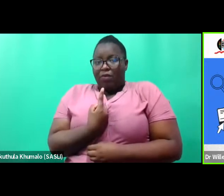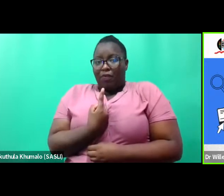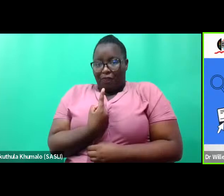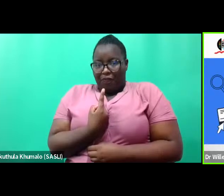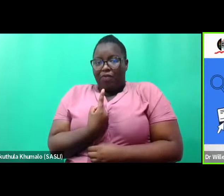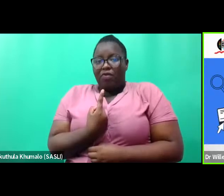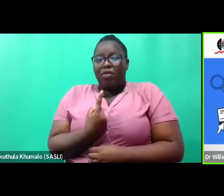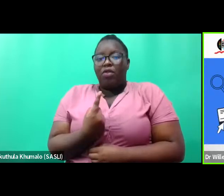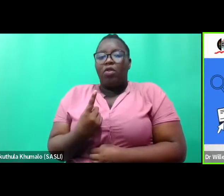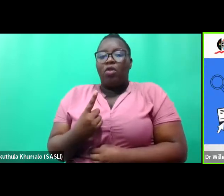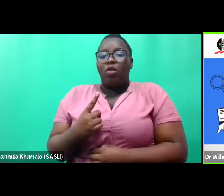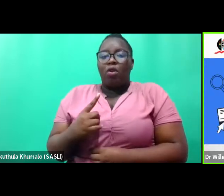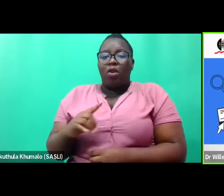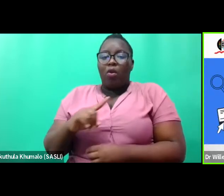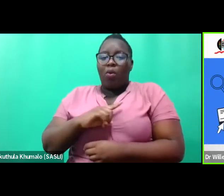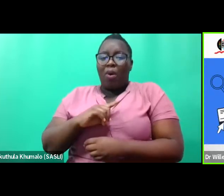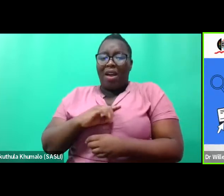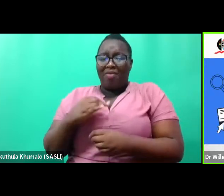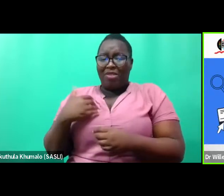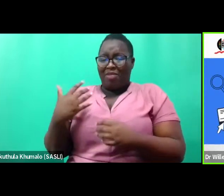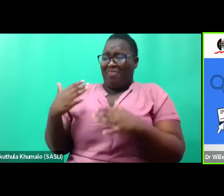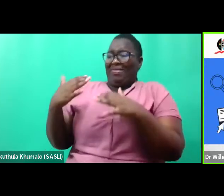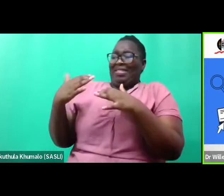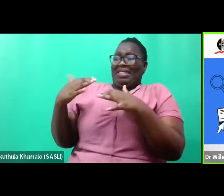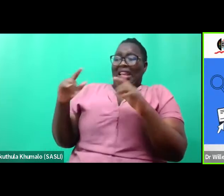Because I'm so awkward, and